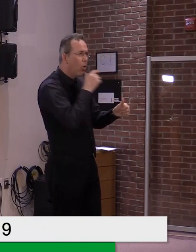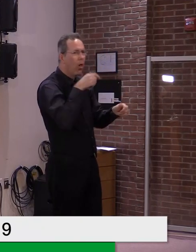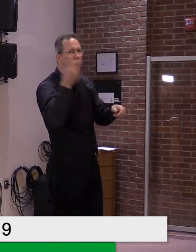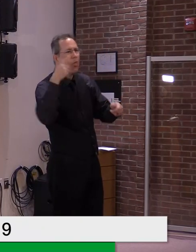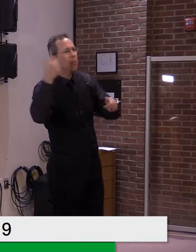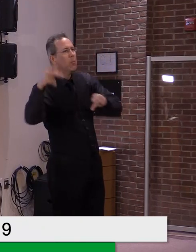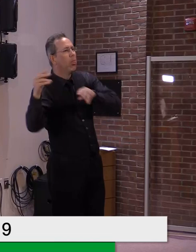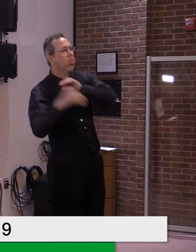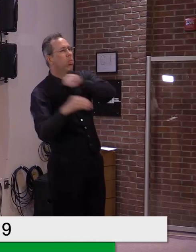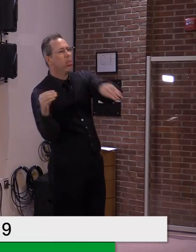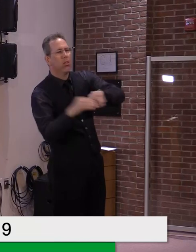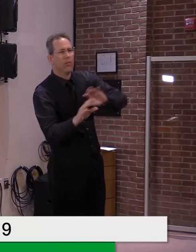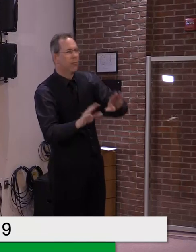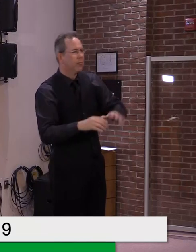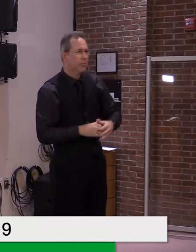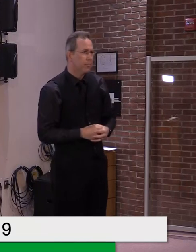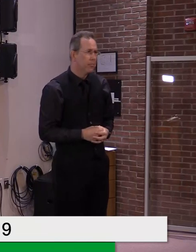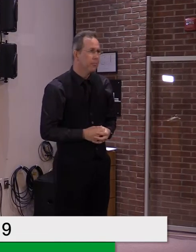Aaron, VT Digger.